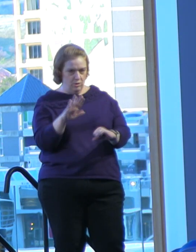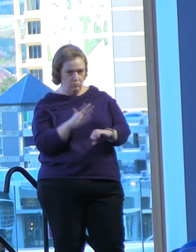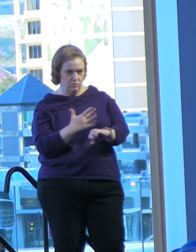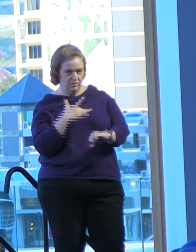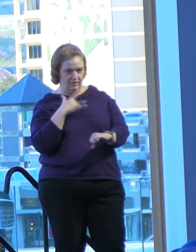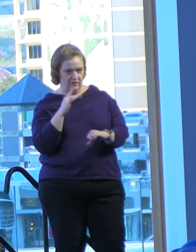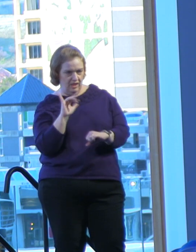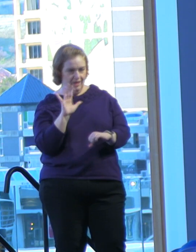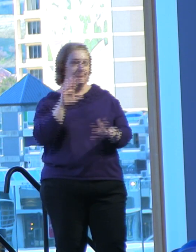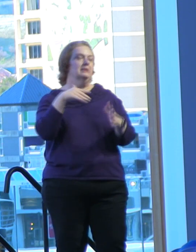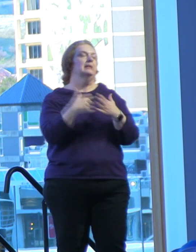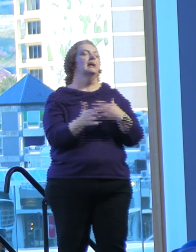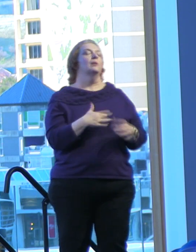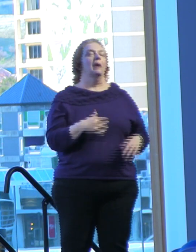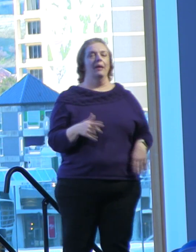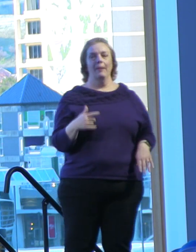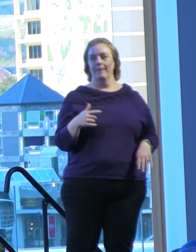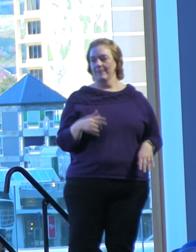So I'm walking.